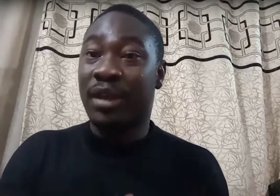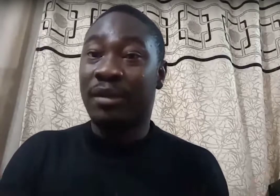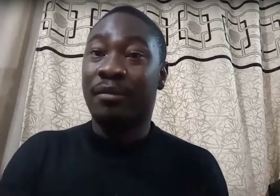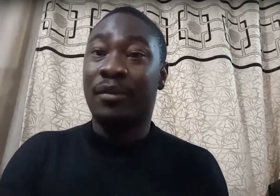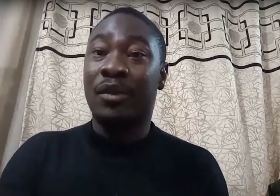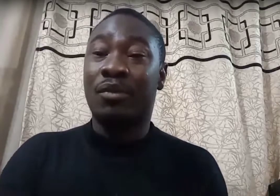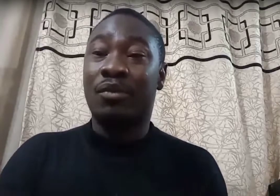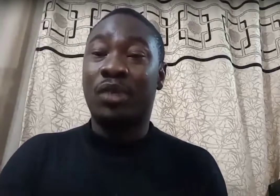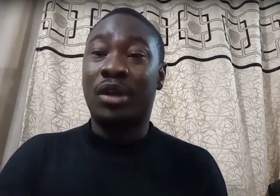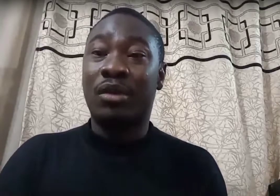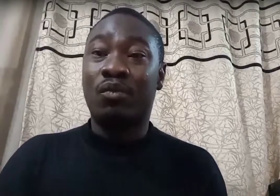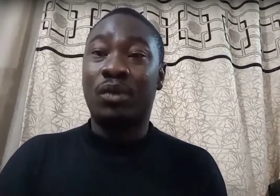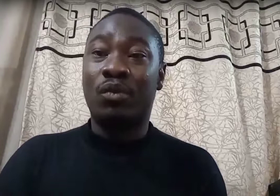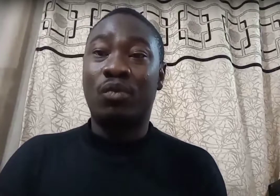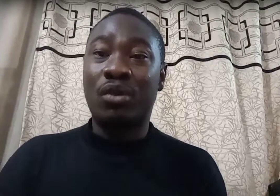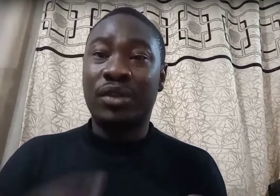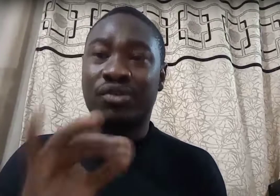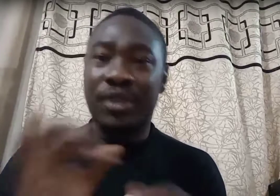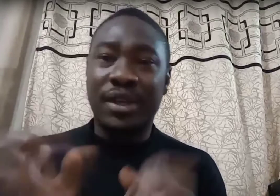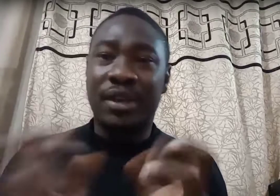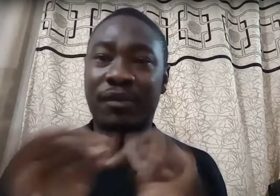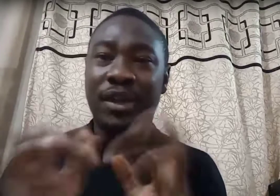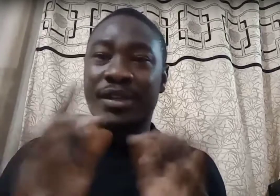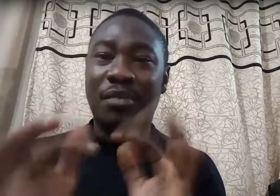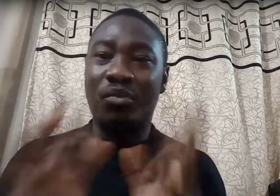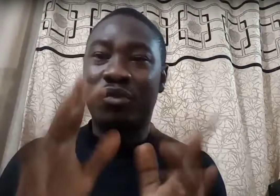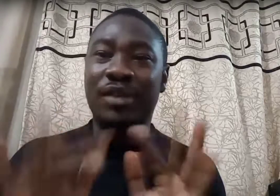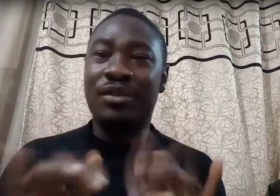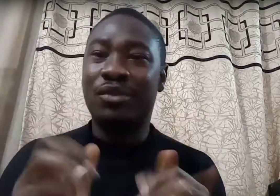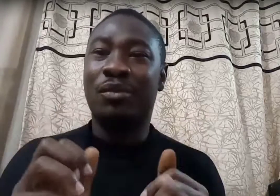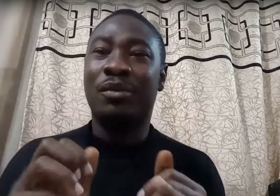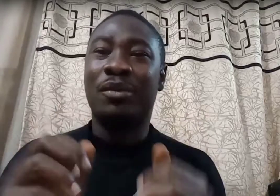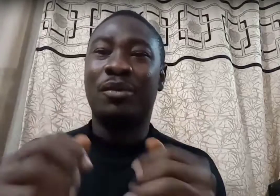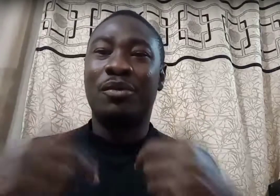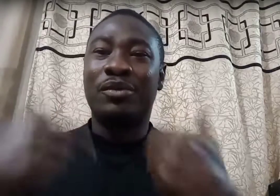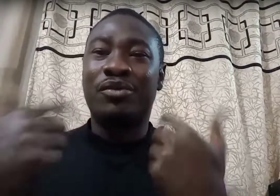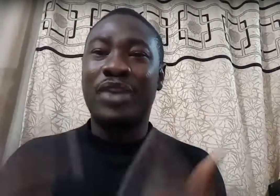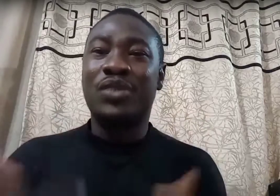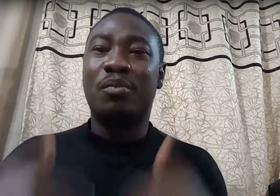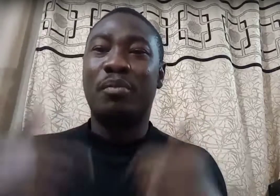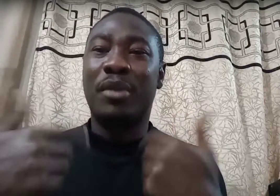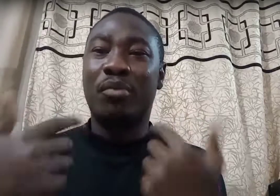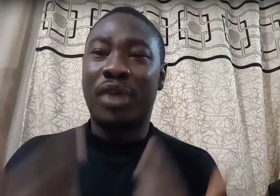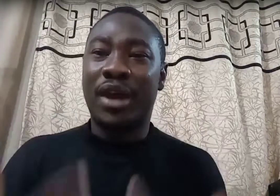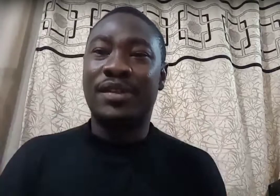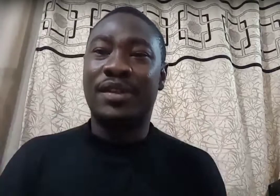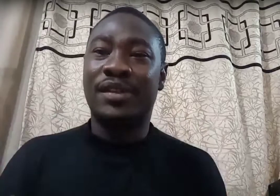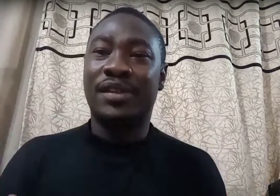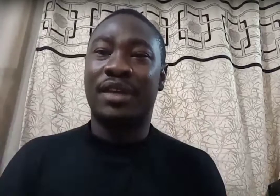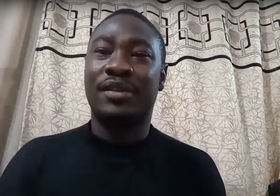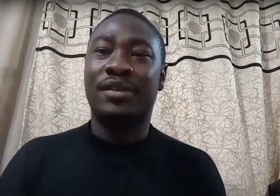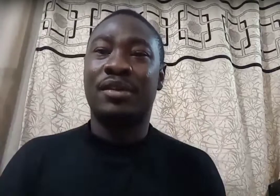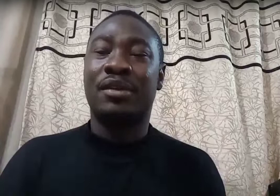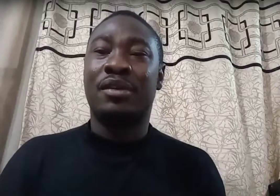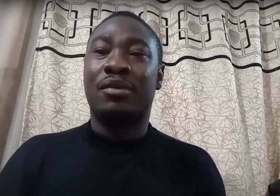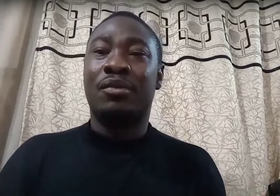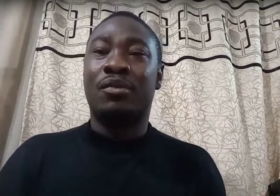fingers are moving, trying to memorize the signs. Sometimes people just, look at you